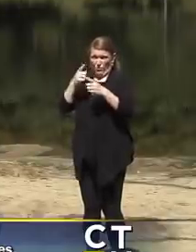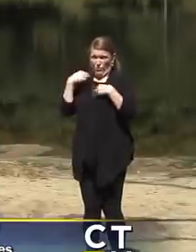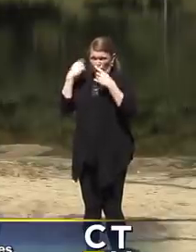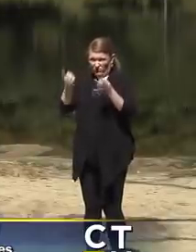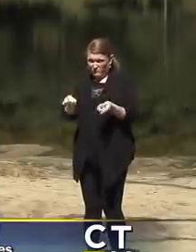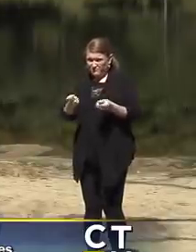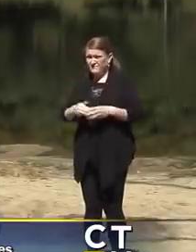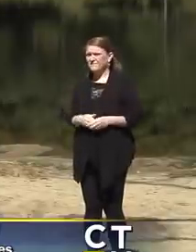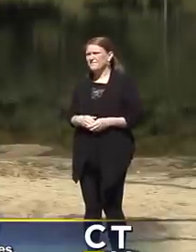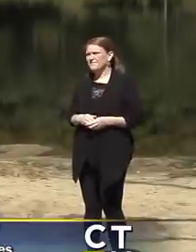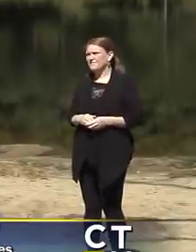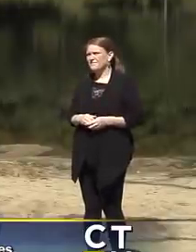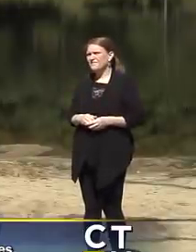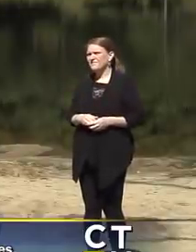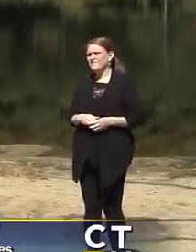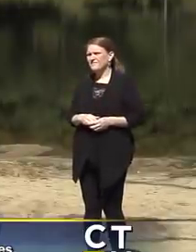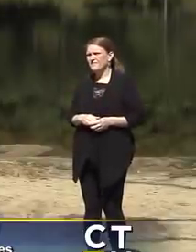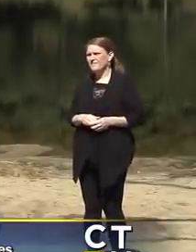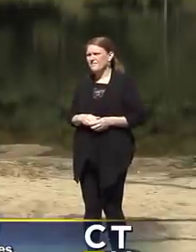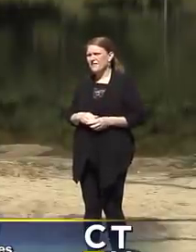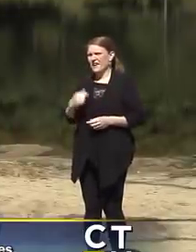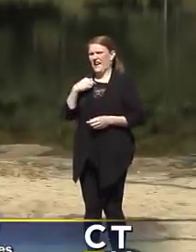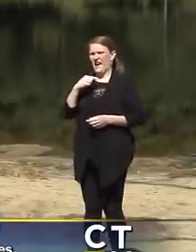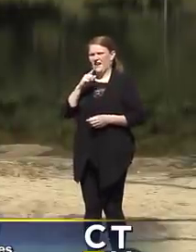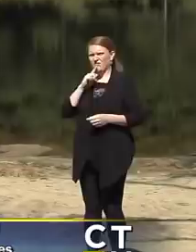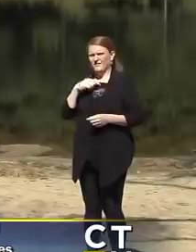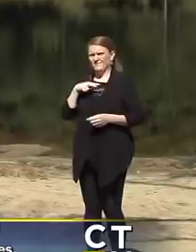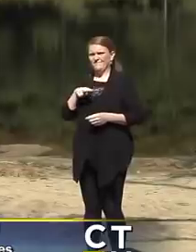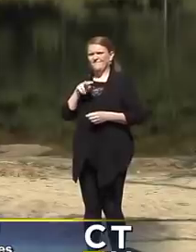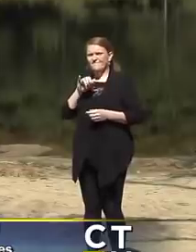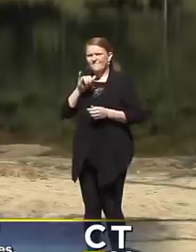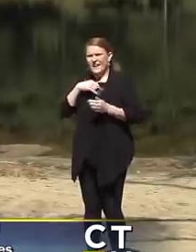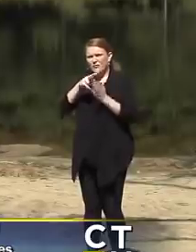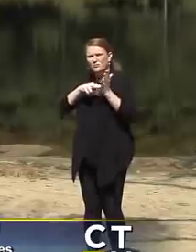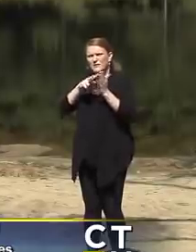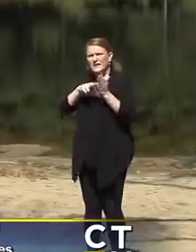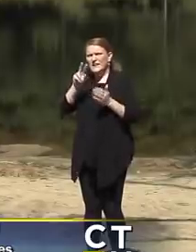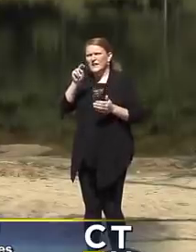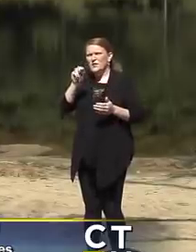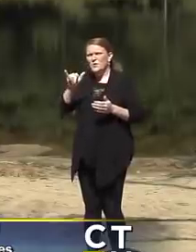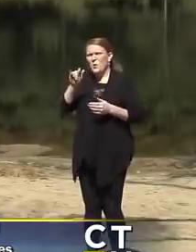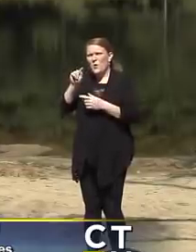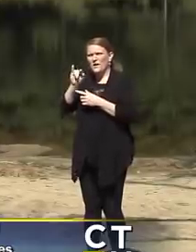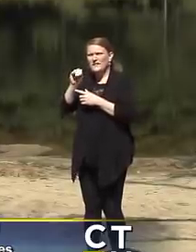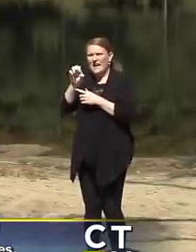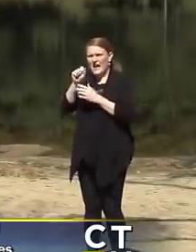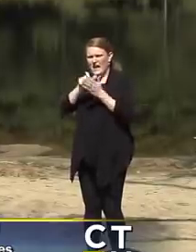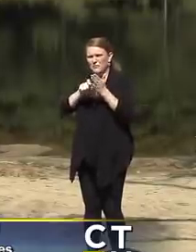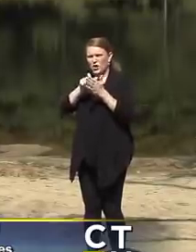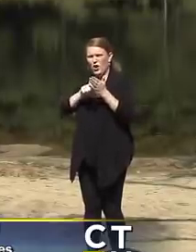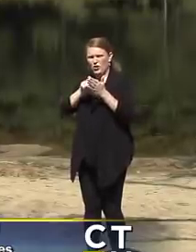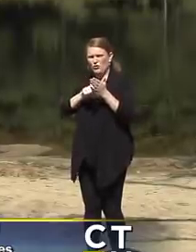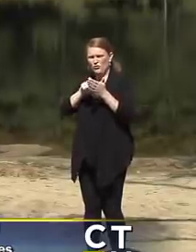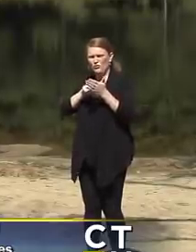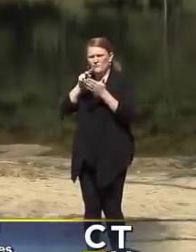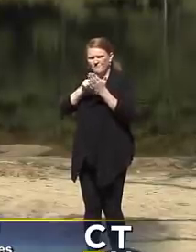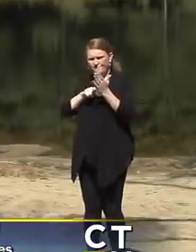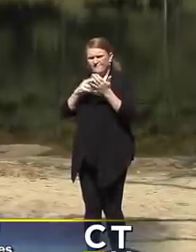reading the New York Times today, the report that came out, maybe some of you saw it, that said